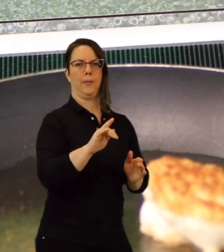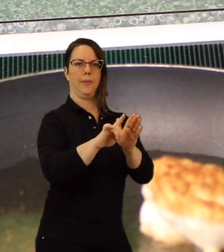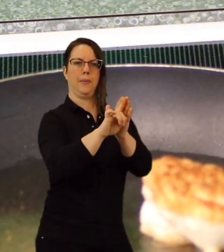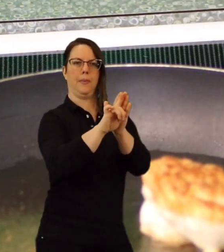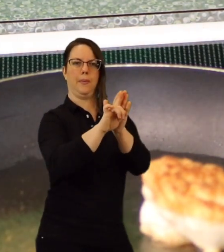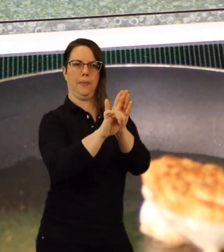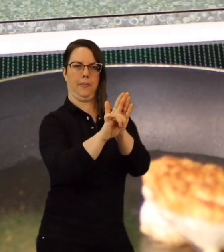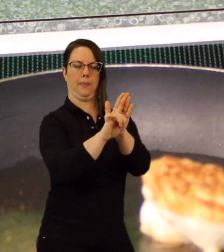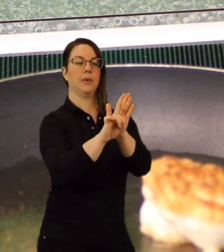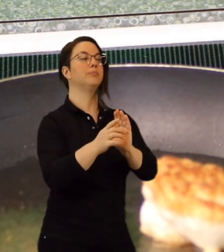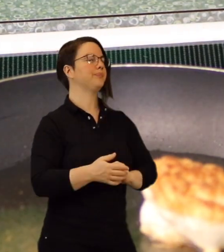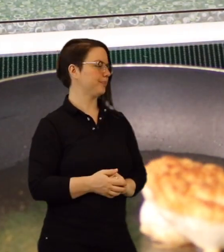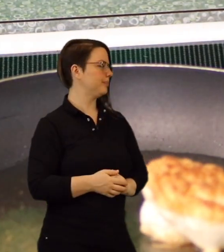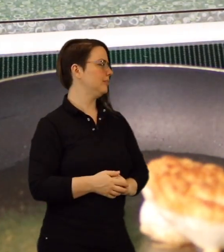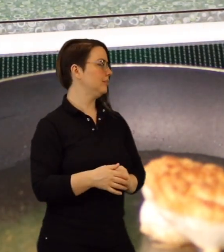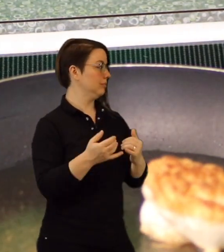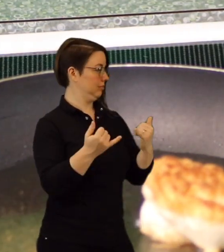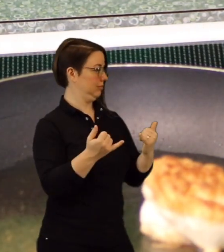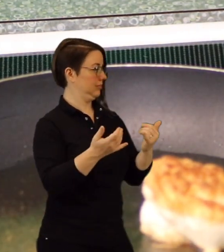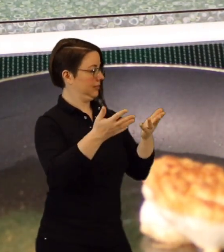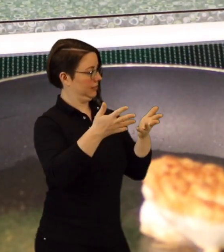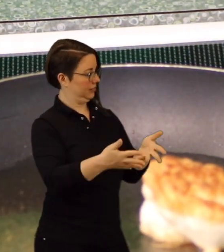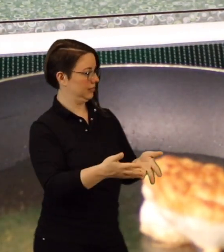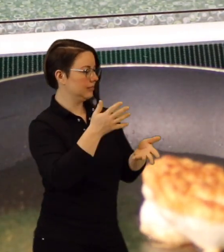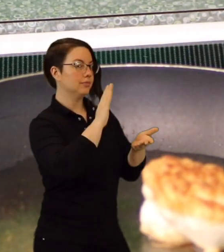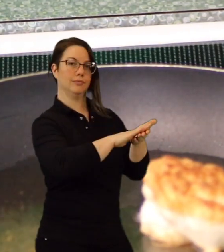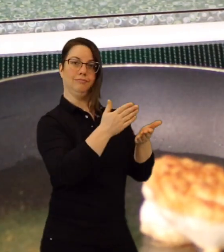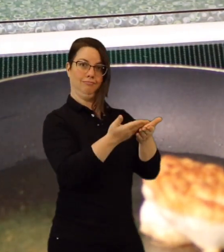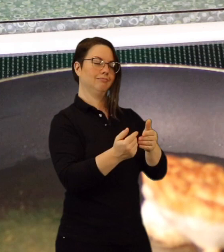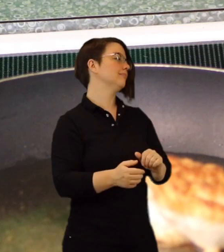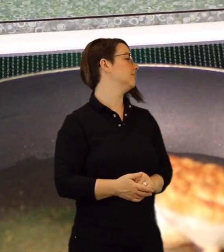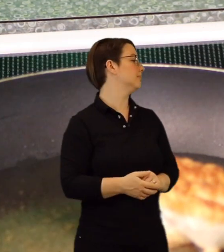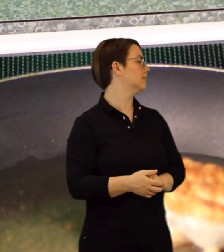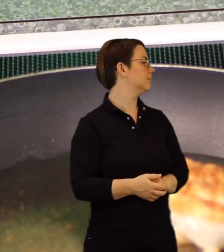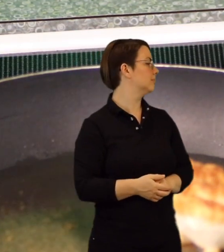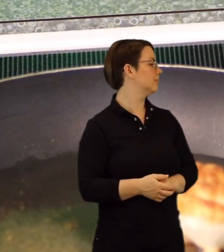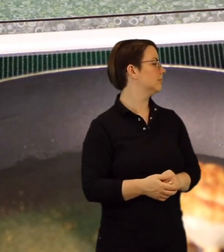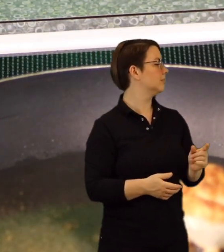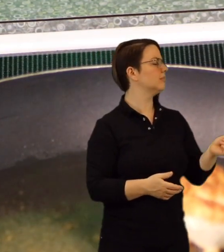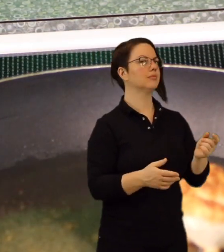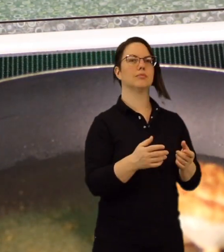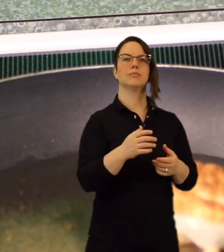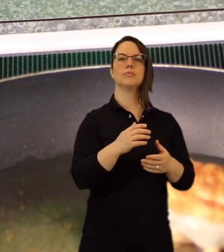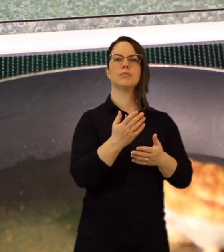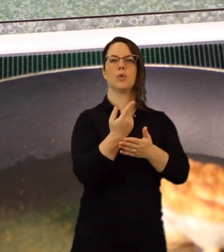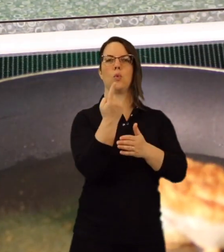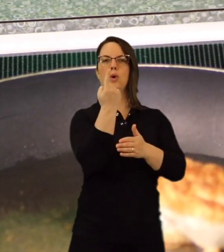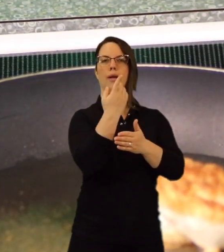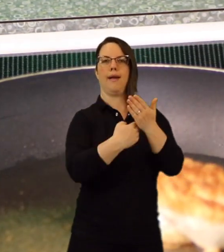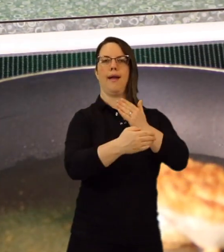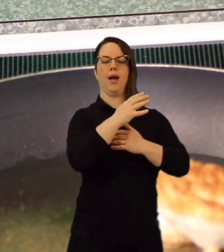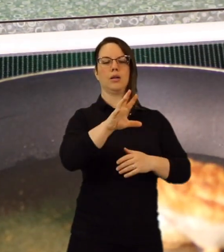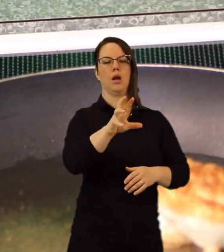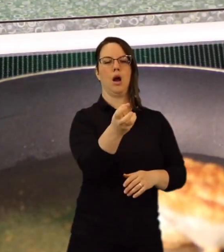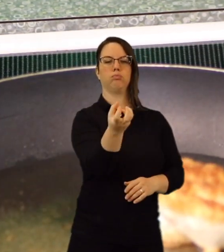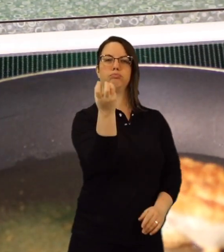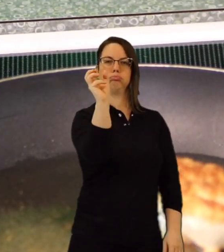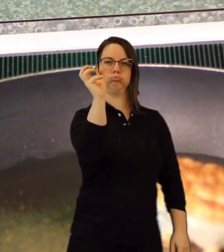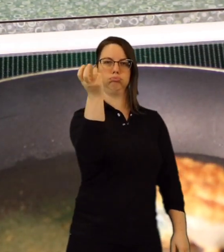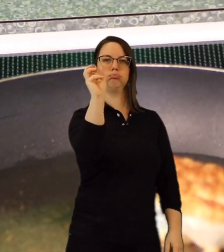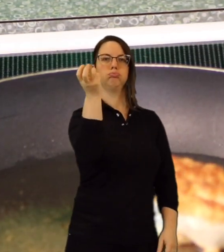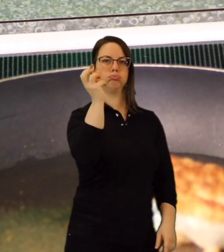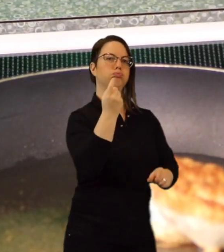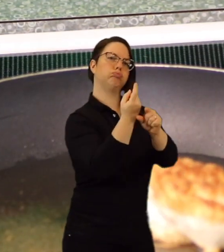going to take pieces of my dough, and I take about a handful. I'm just going to flatten it